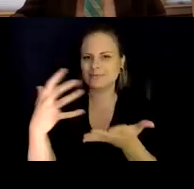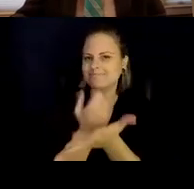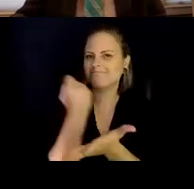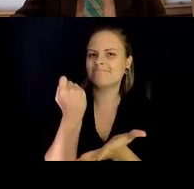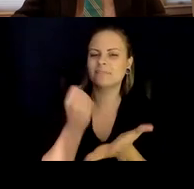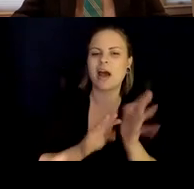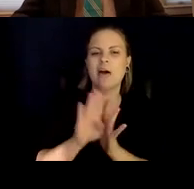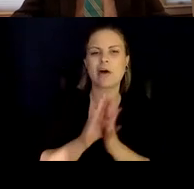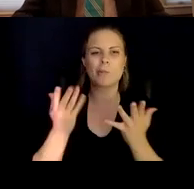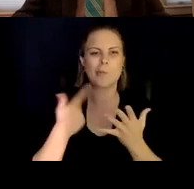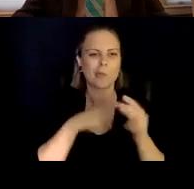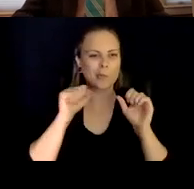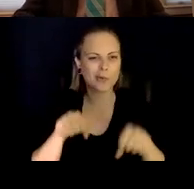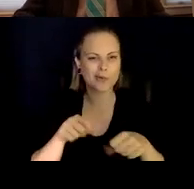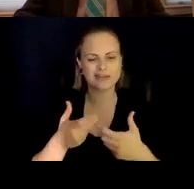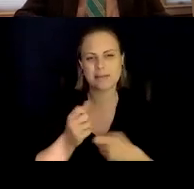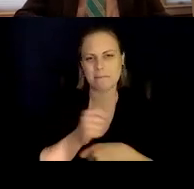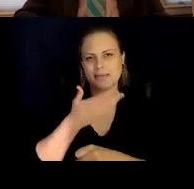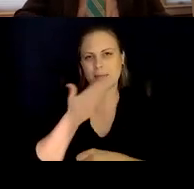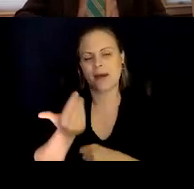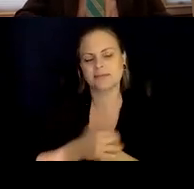we could and made the best of it.